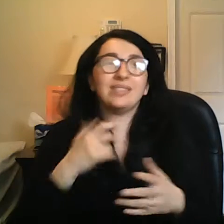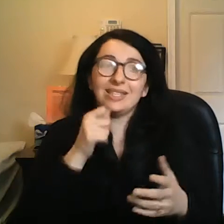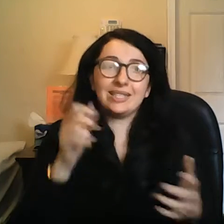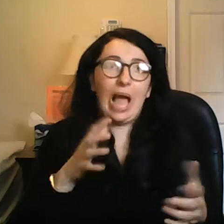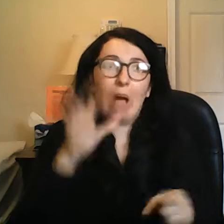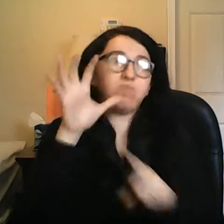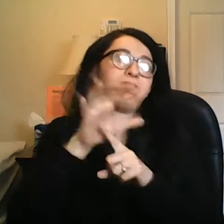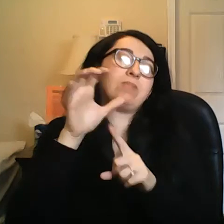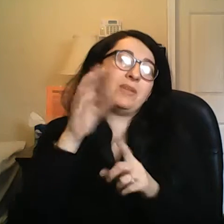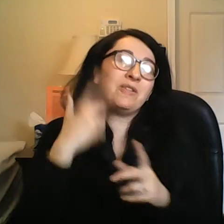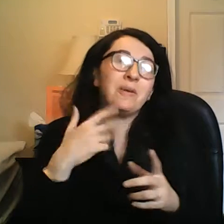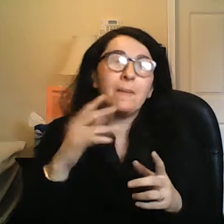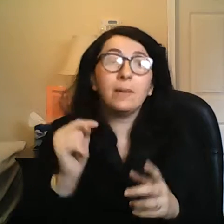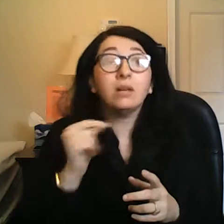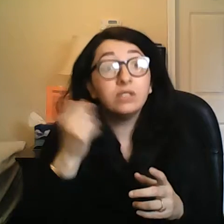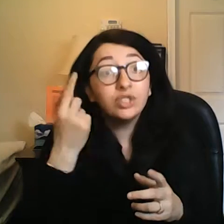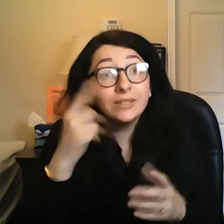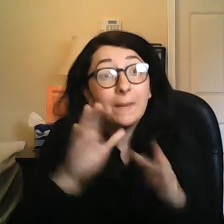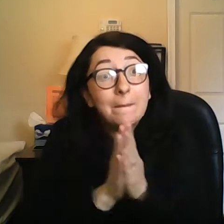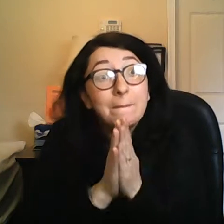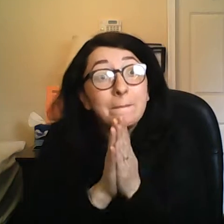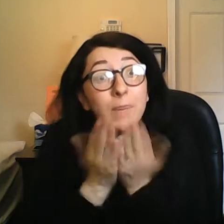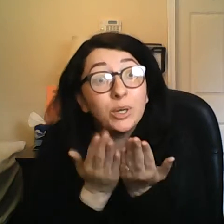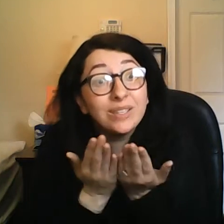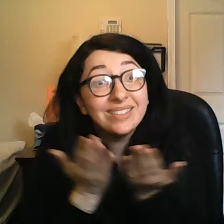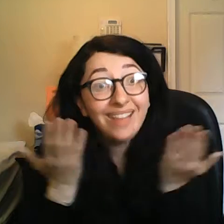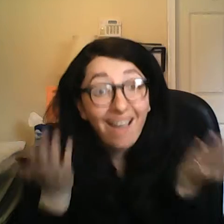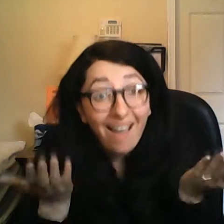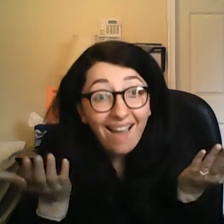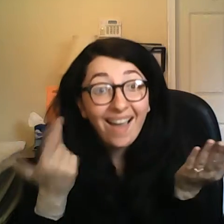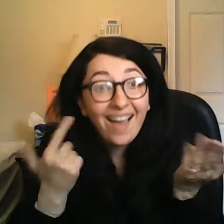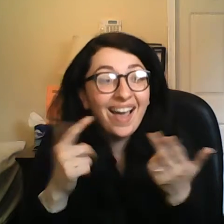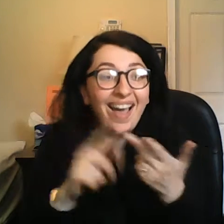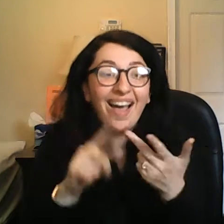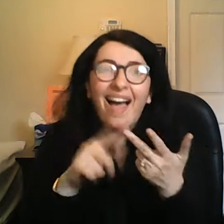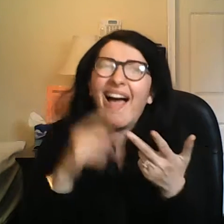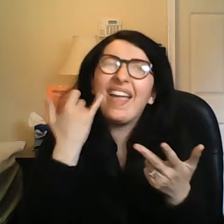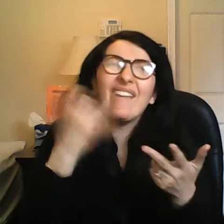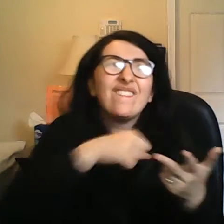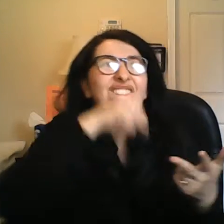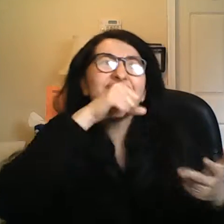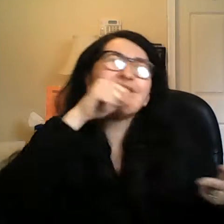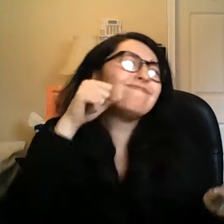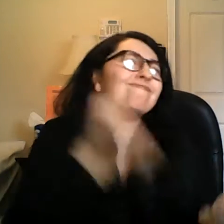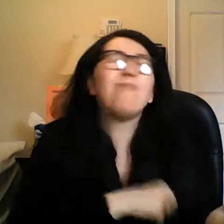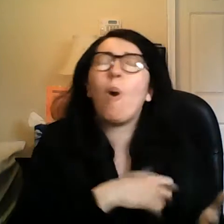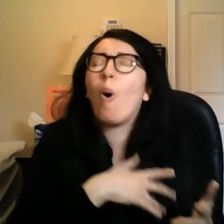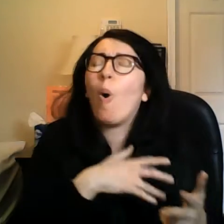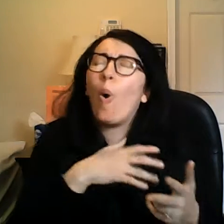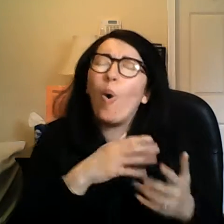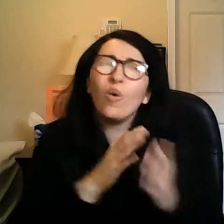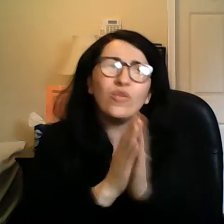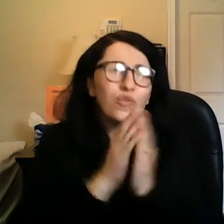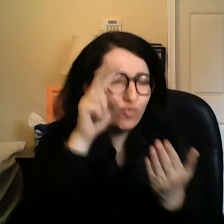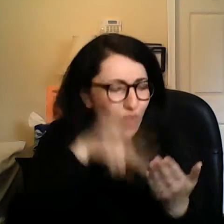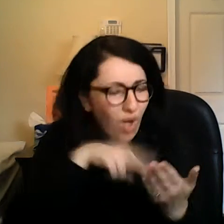books. You can, if you love reading or you're just a book lover, I think